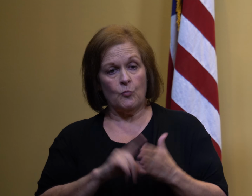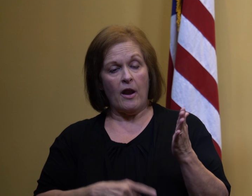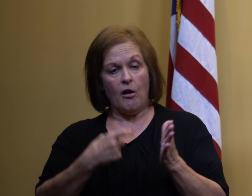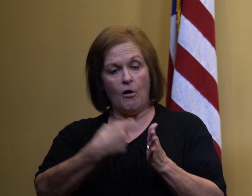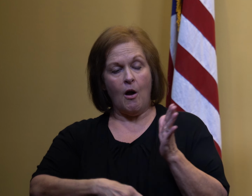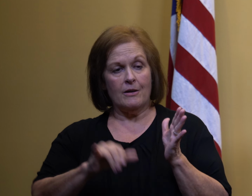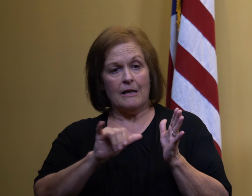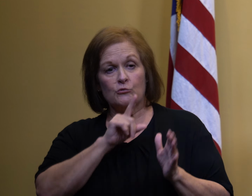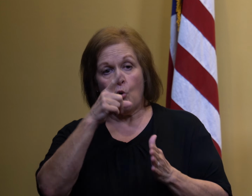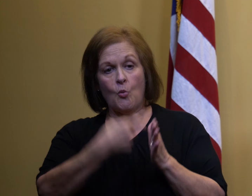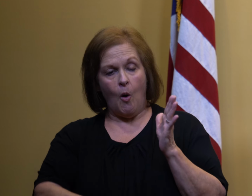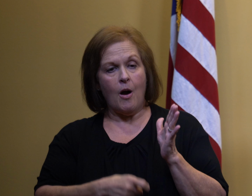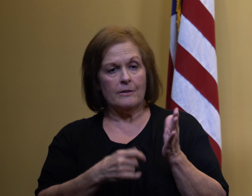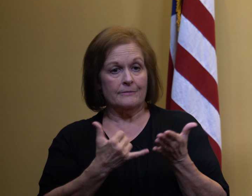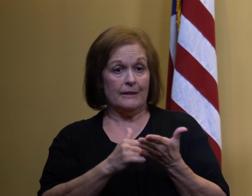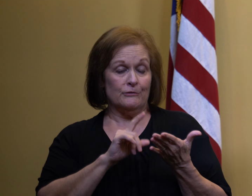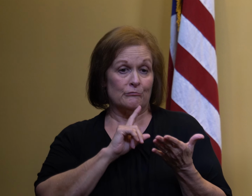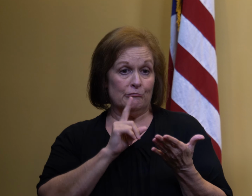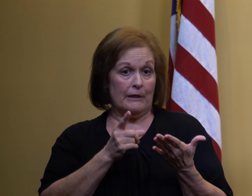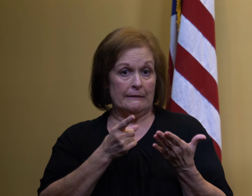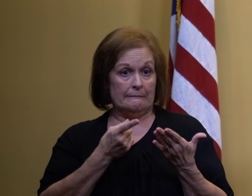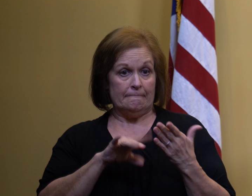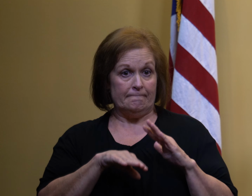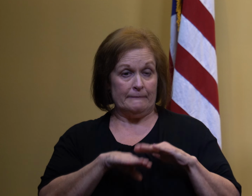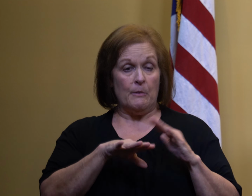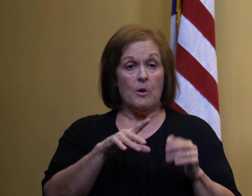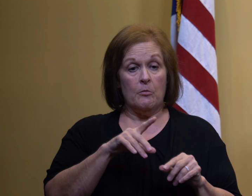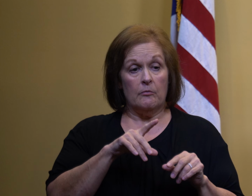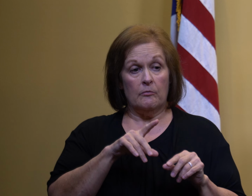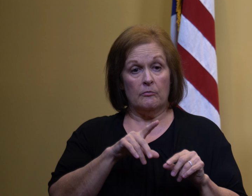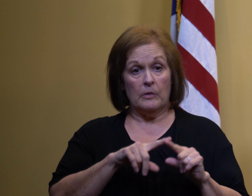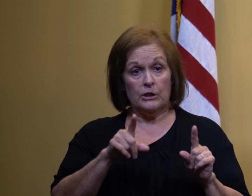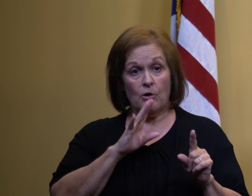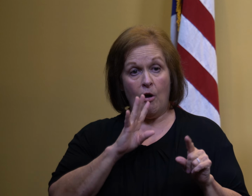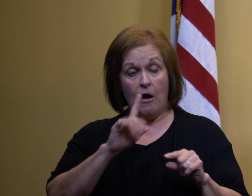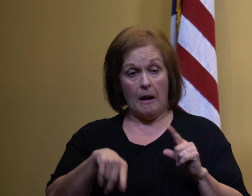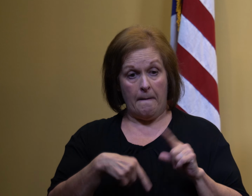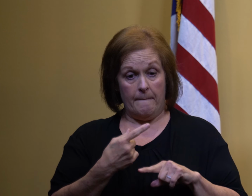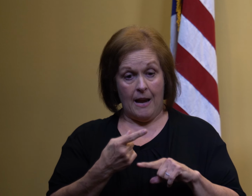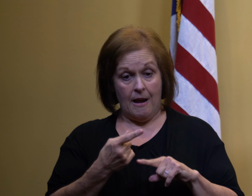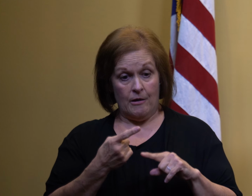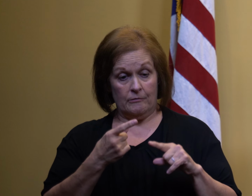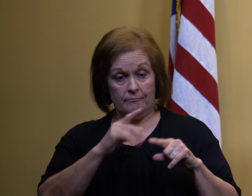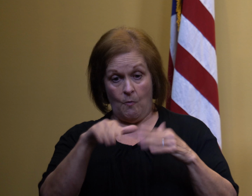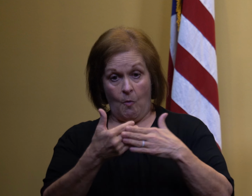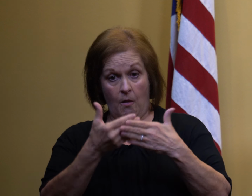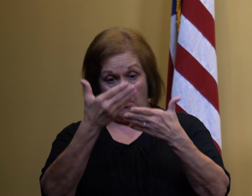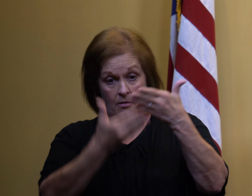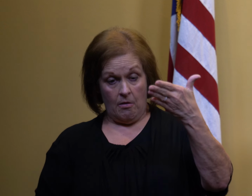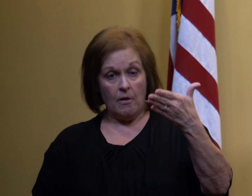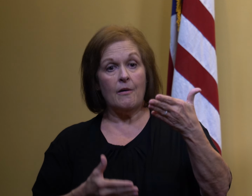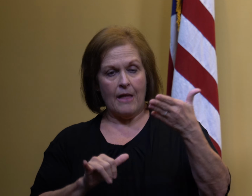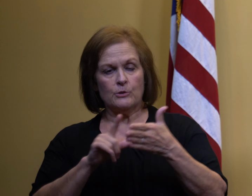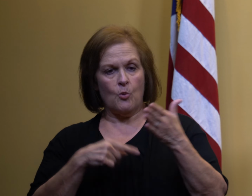what it costs, like the true cost, which is minimal, right? And so when you think about the force multipliers, that's what we're looking at. But